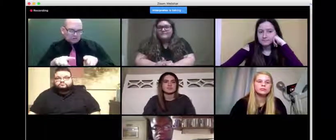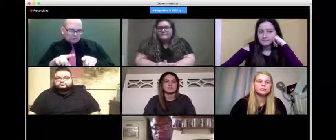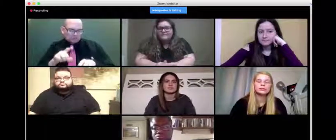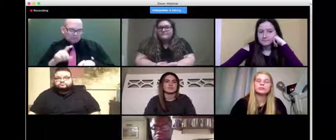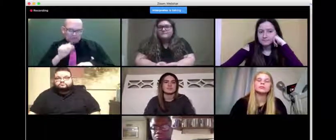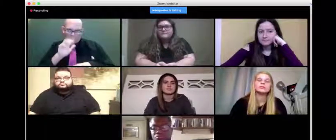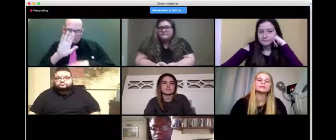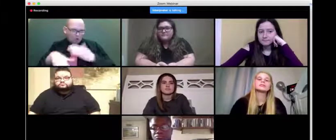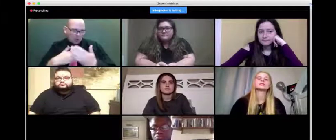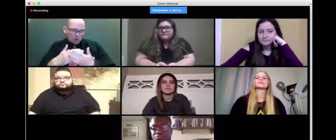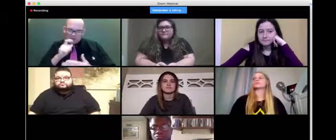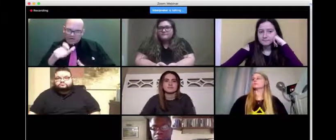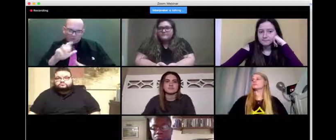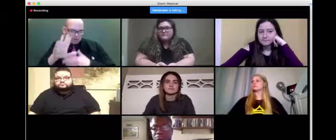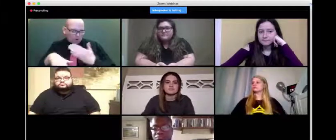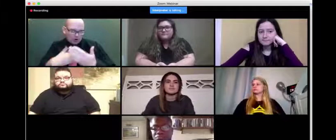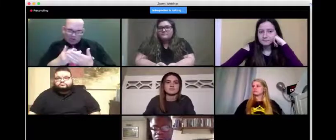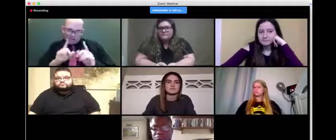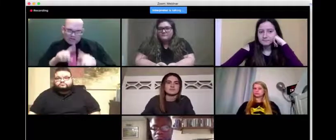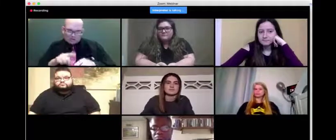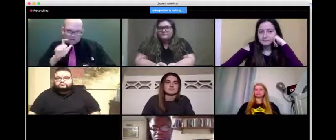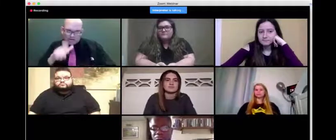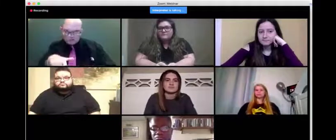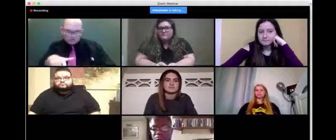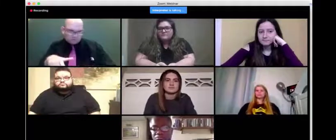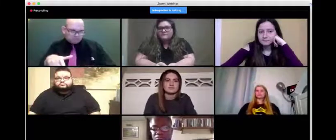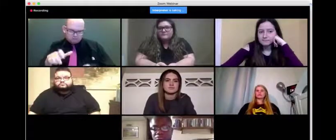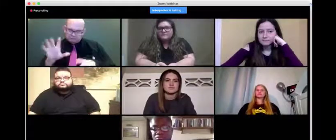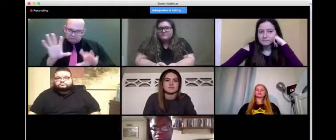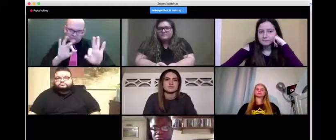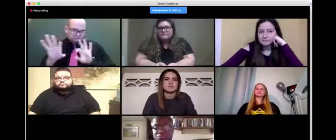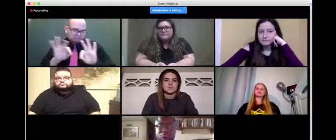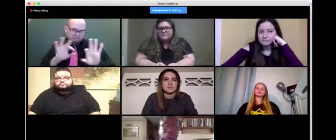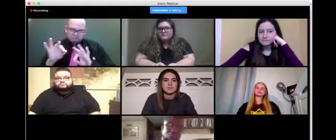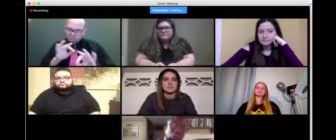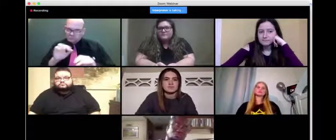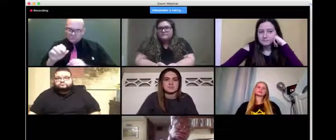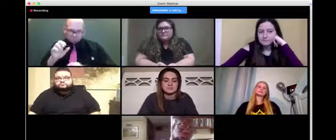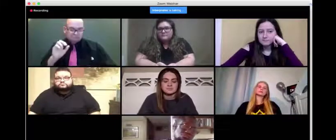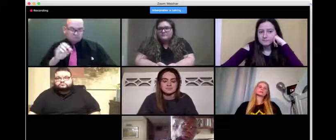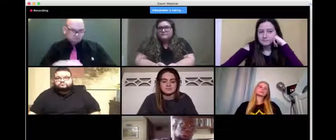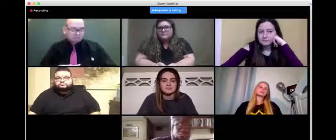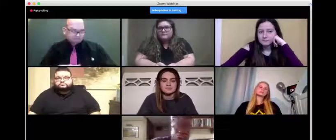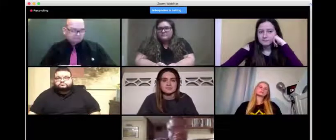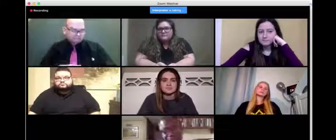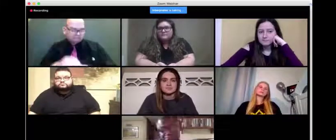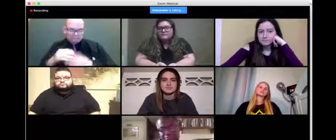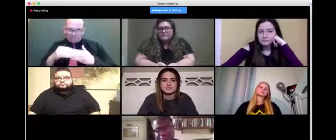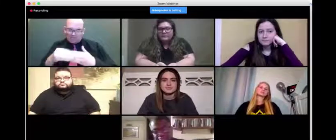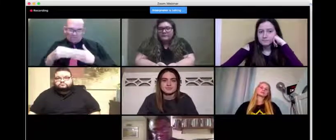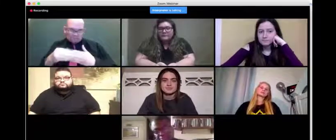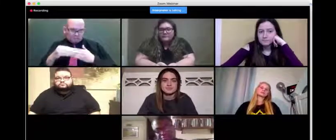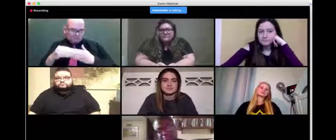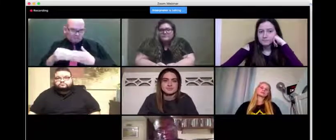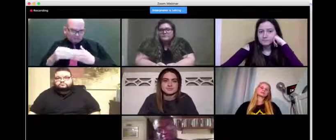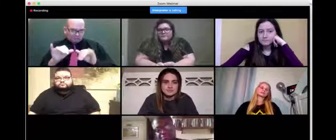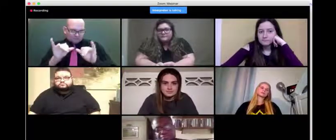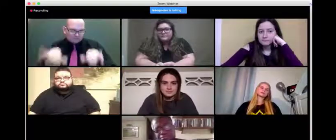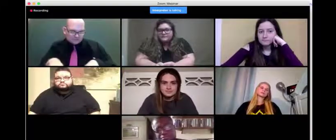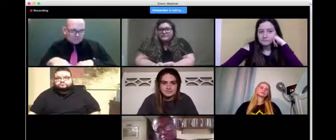question, but we'll just pick and be flexible in this part of the program. And we'll try to get more